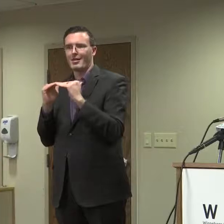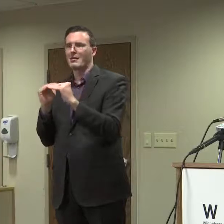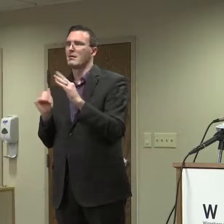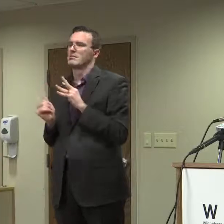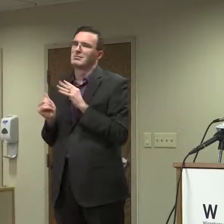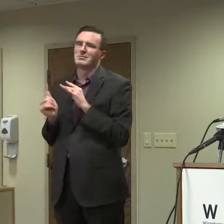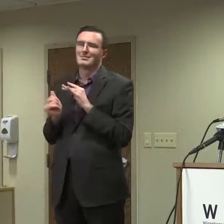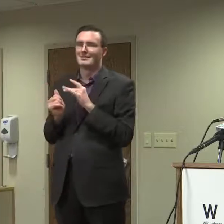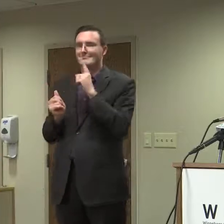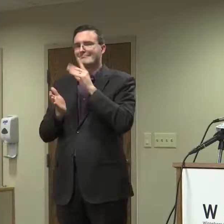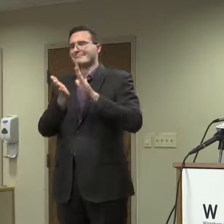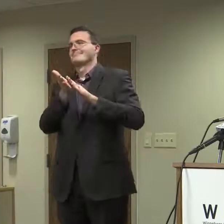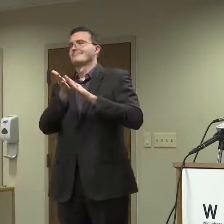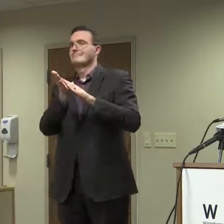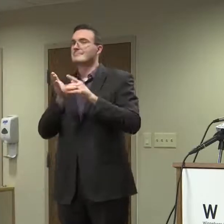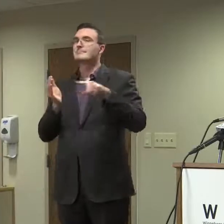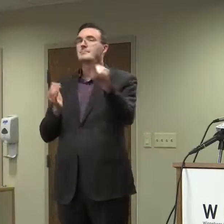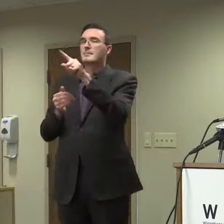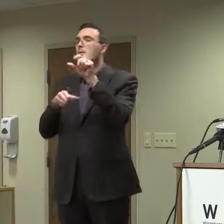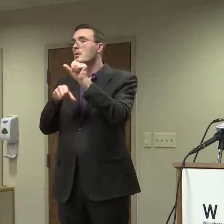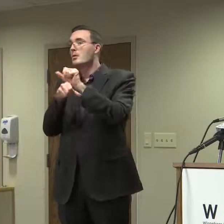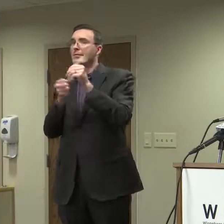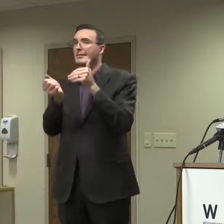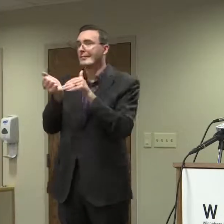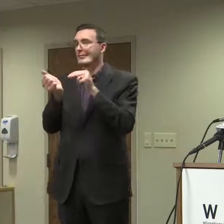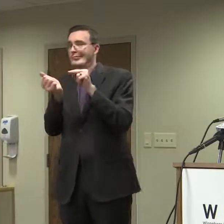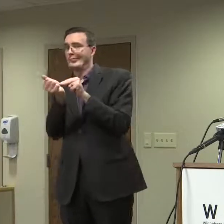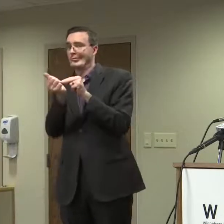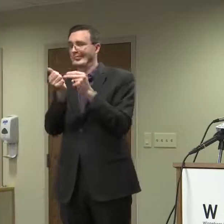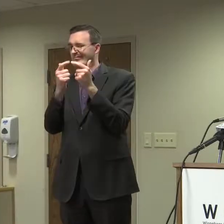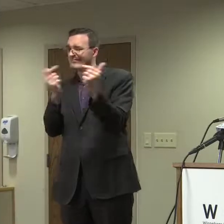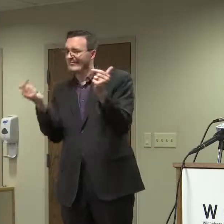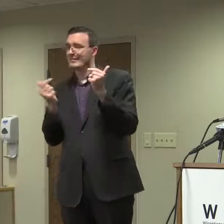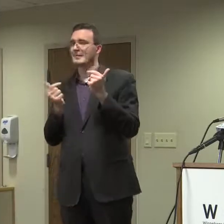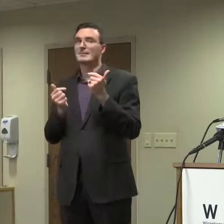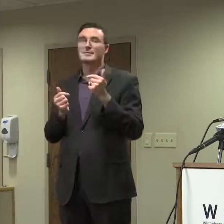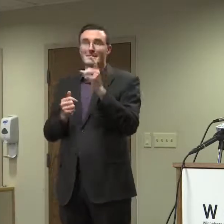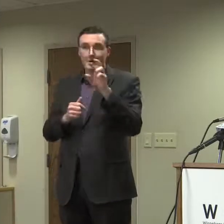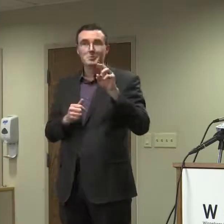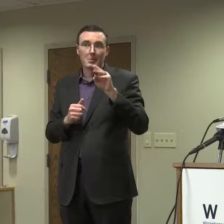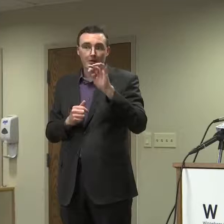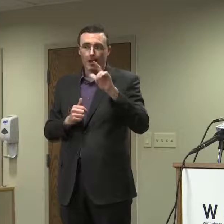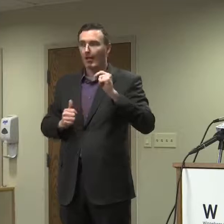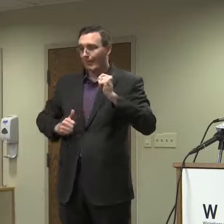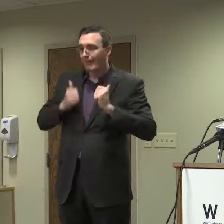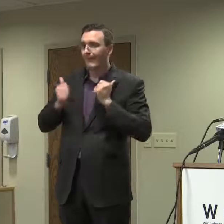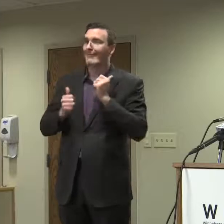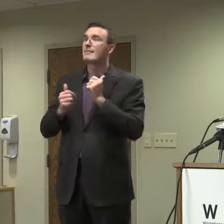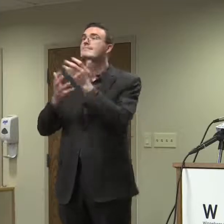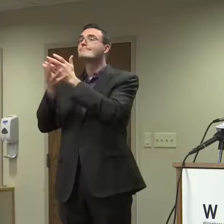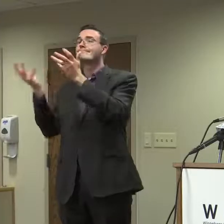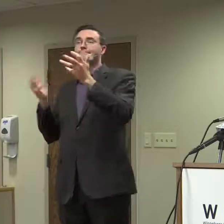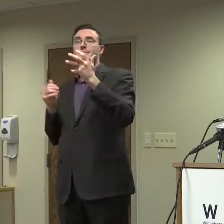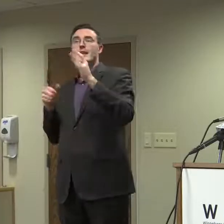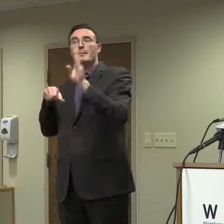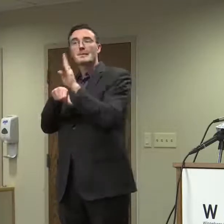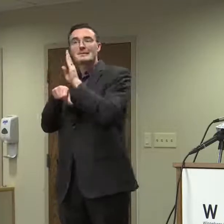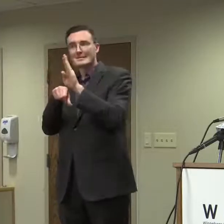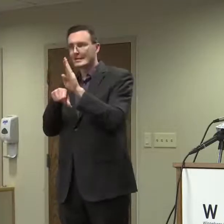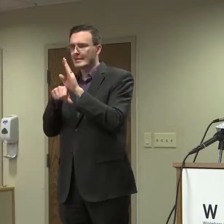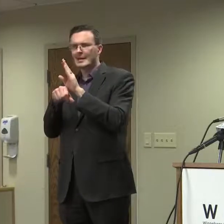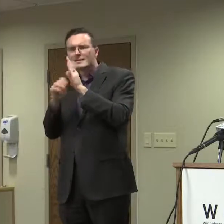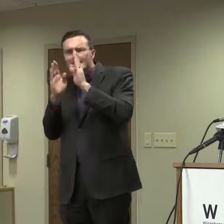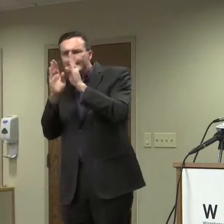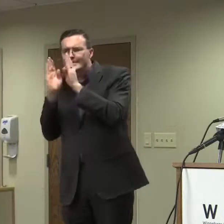healthcare workers. It's a testament to Dr. Martell and the Winnebago County Health Department. It's a testament to our employers who are out there caring for their